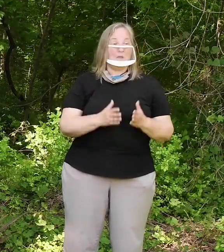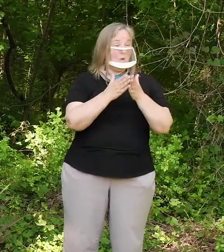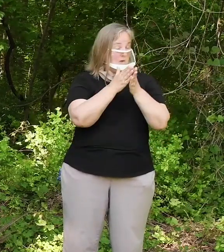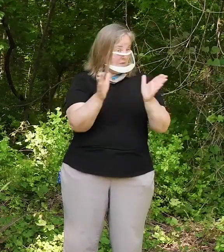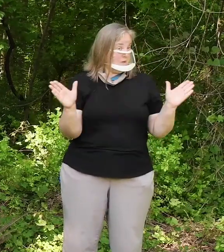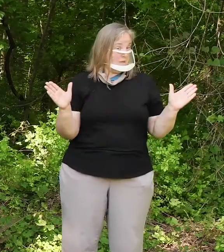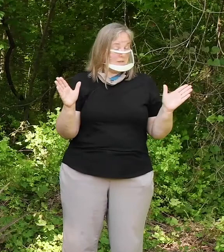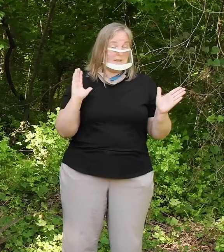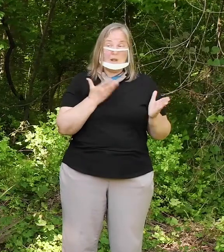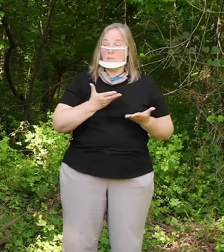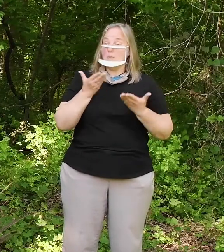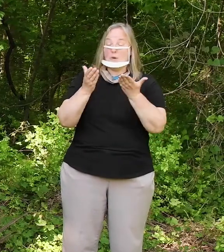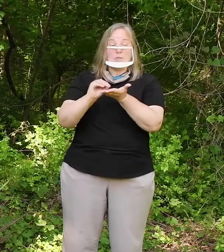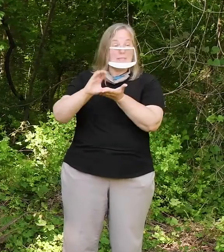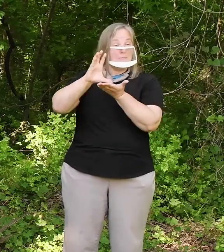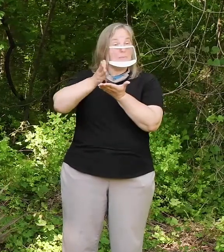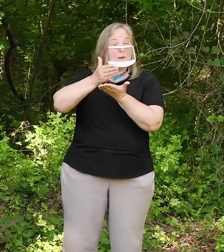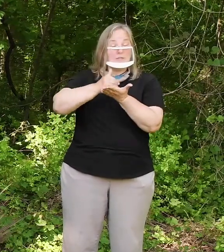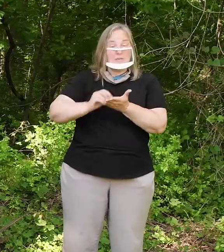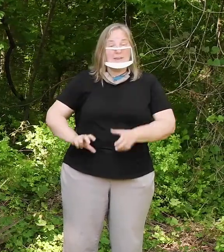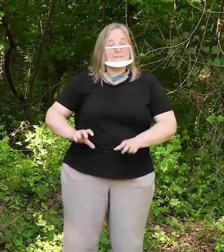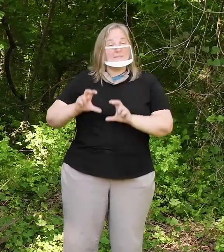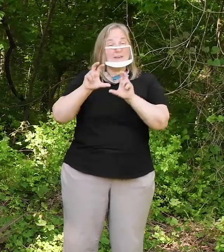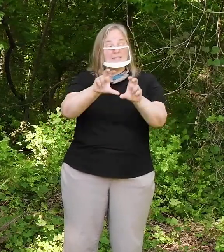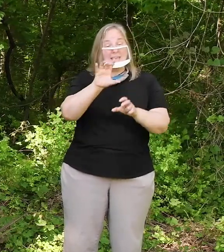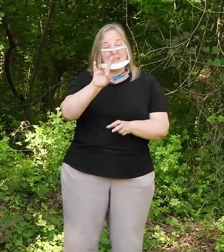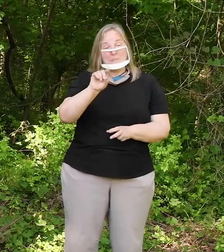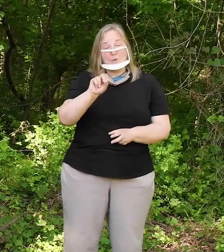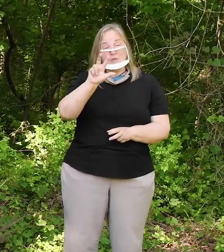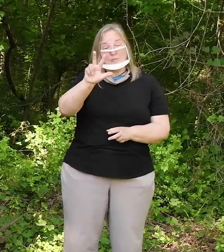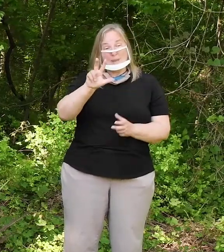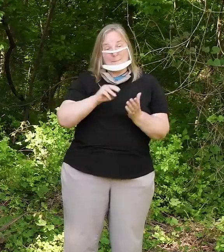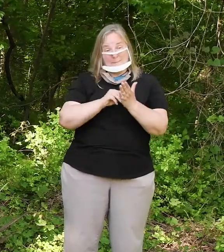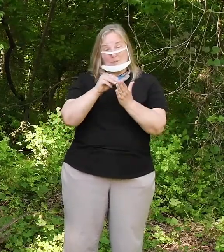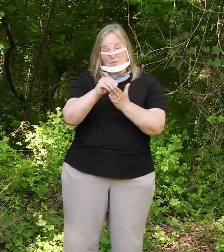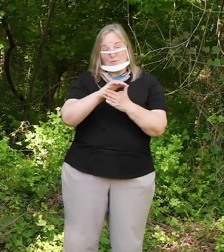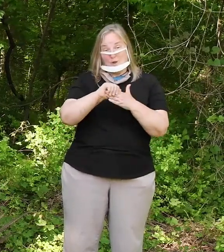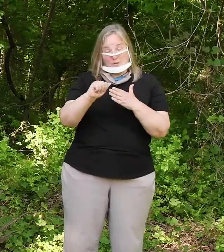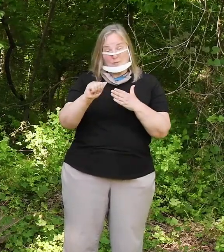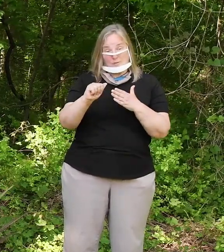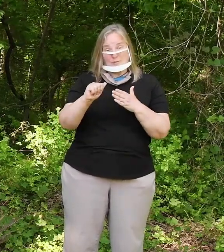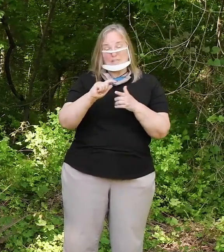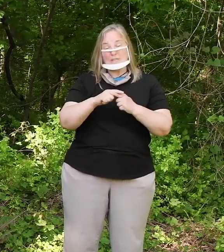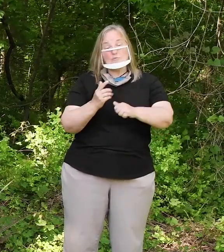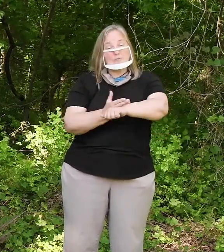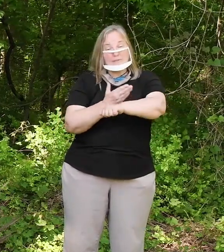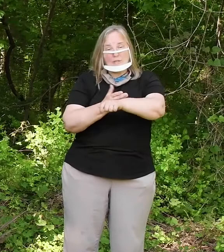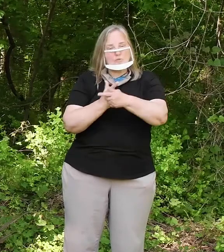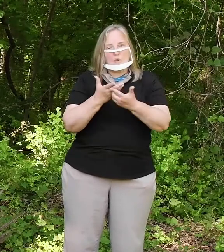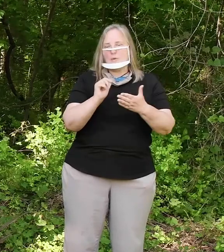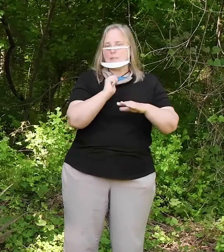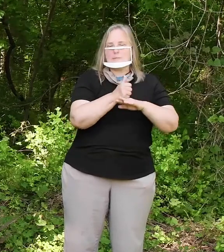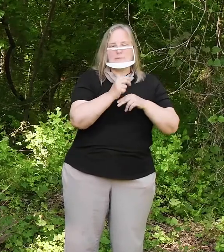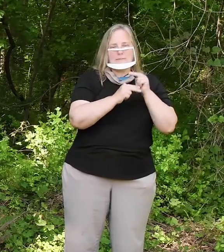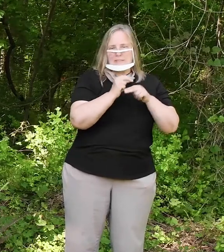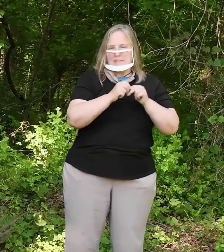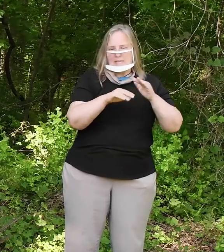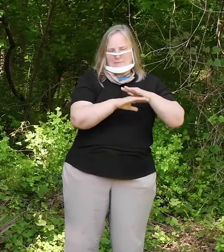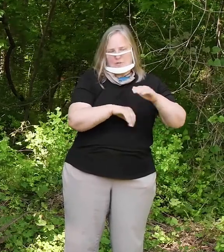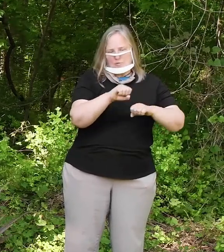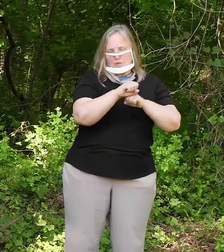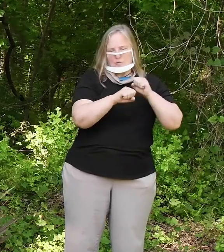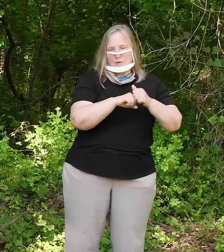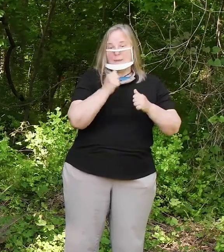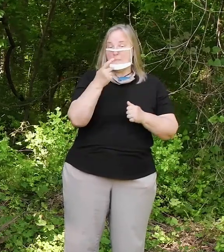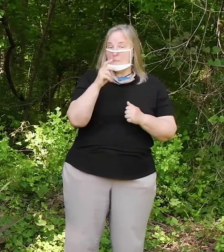Overall, our proposed capital budget invests $8.3 million in renovations to existing facility infrastructure and